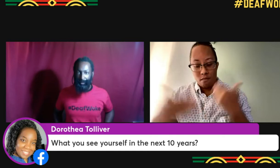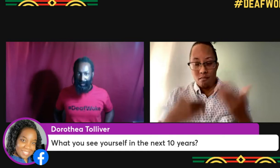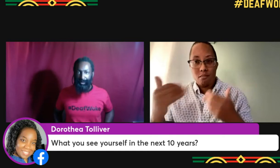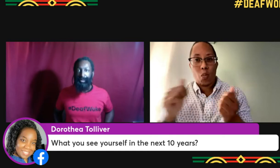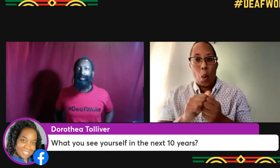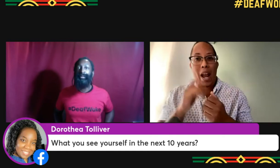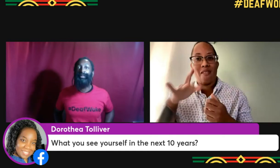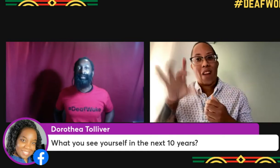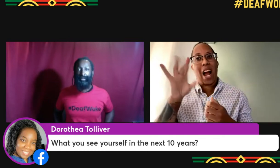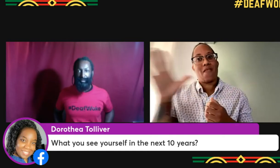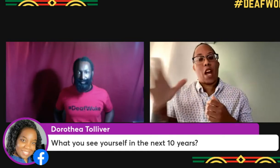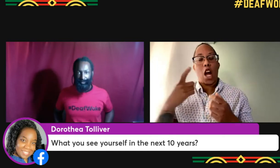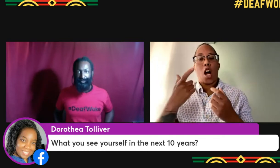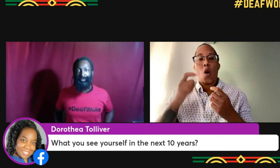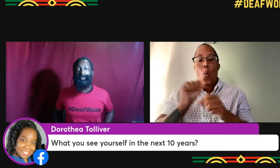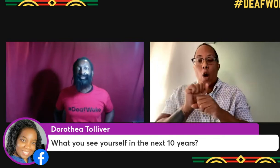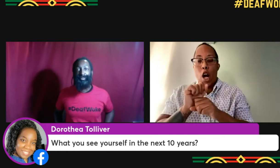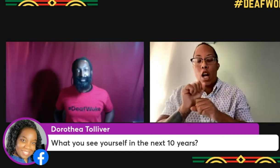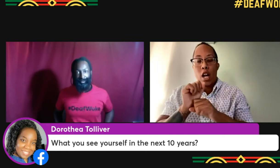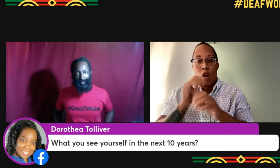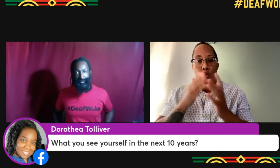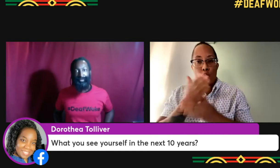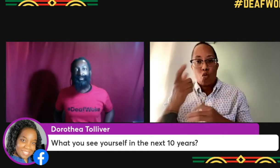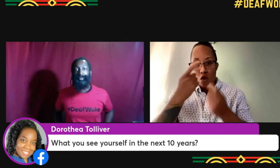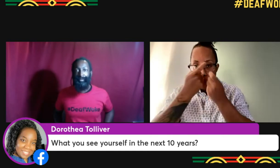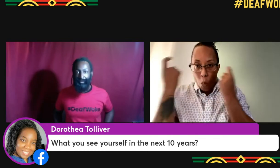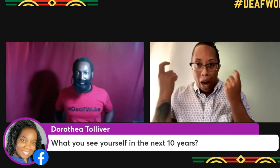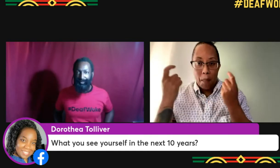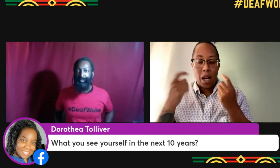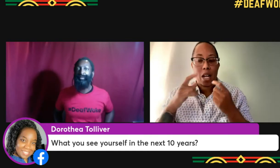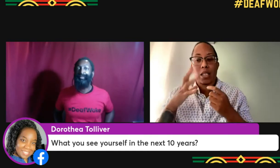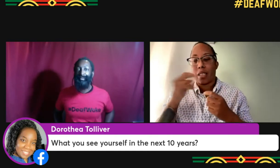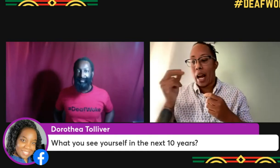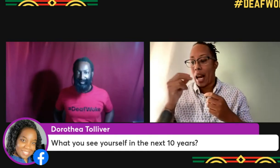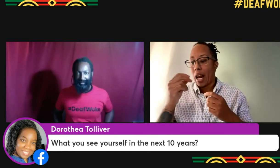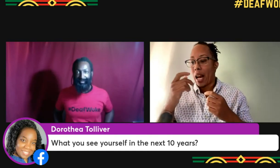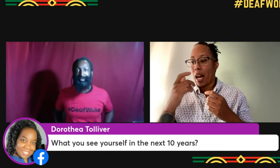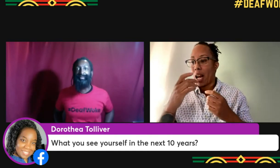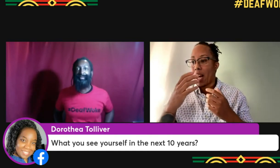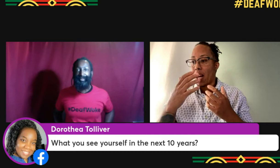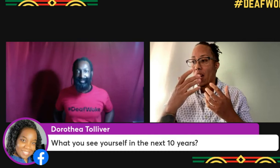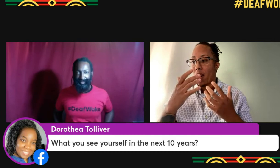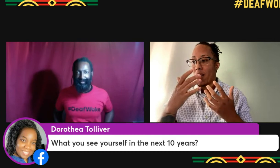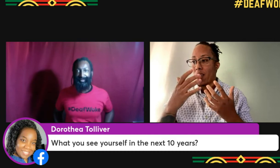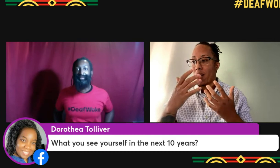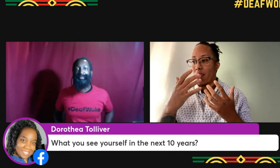trauma. And I want to help others find and work through their trauma